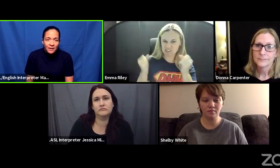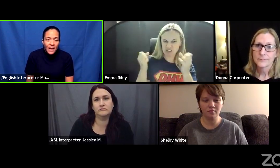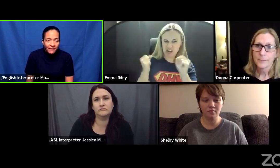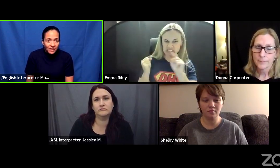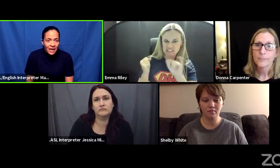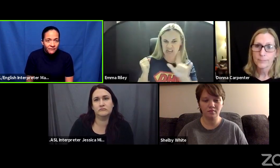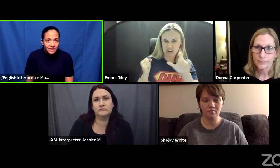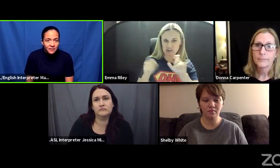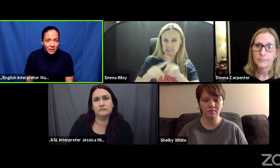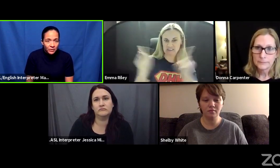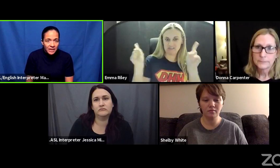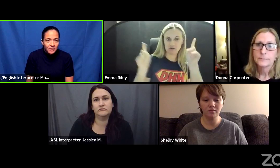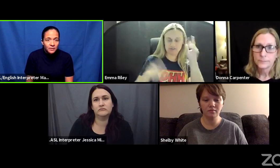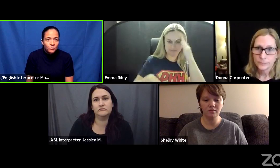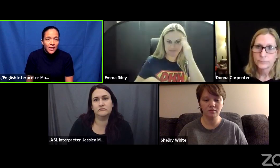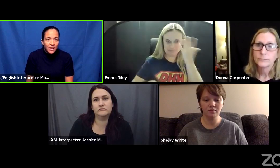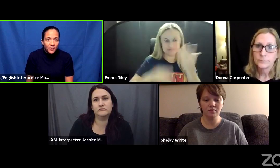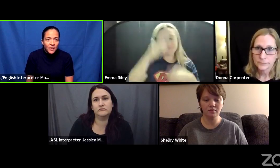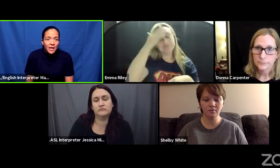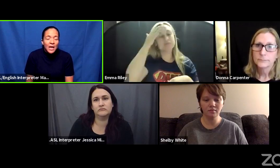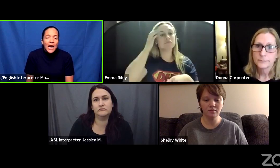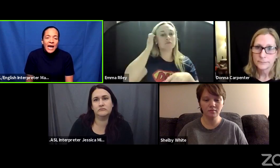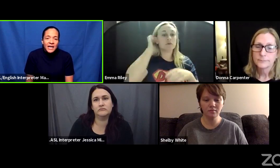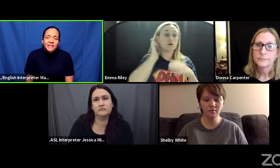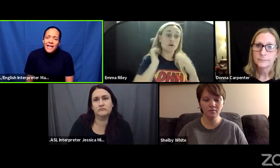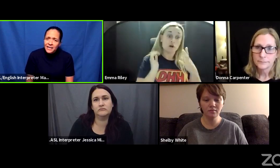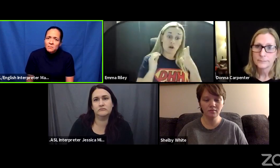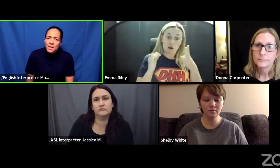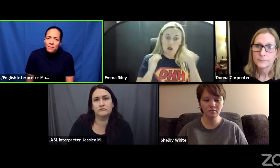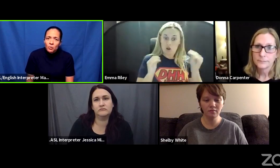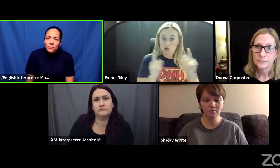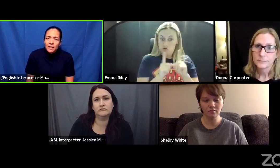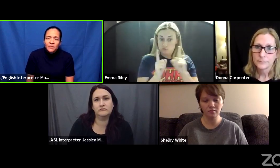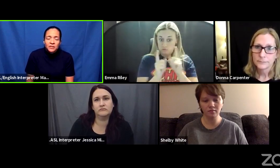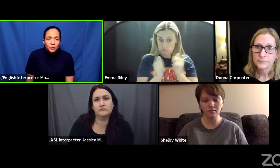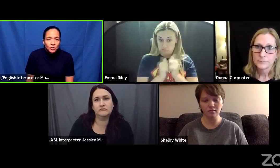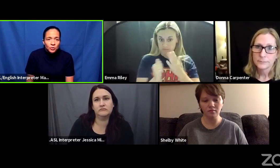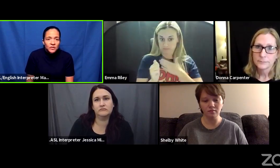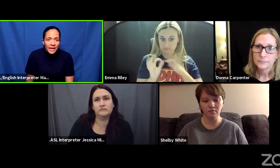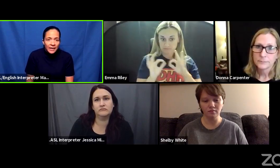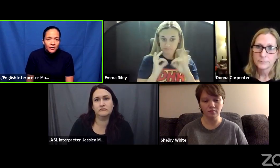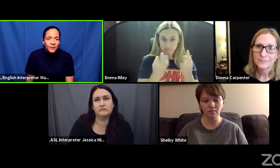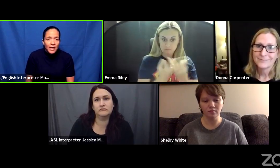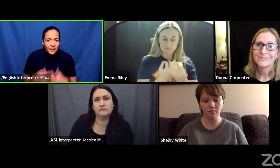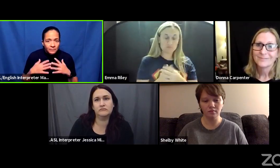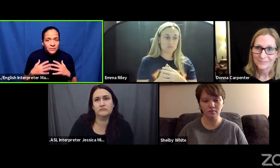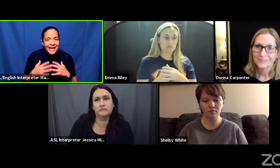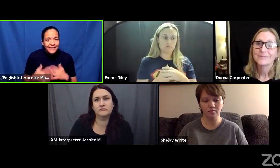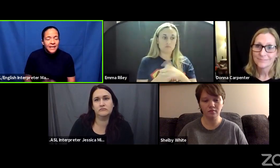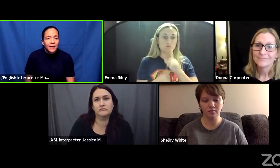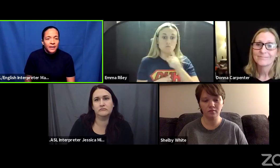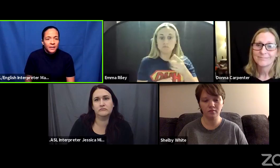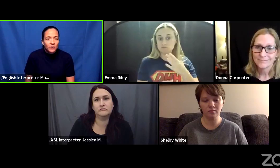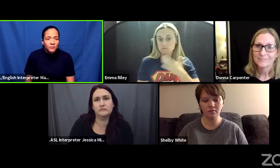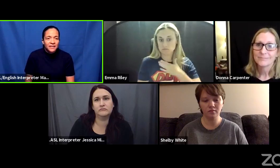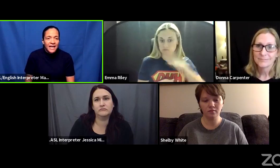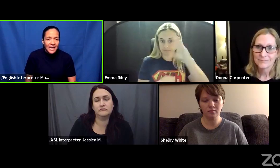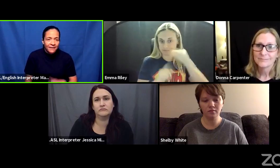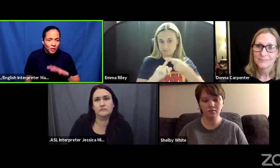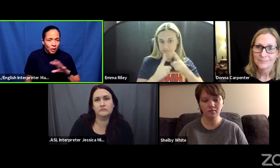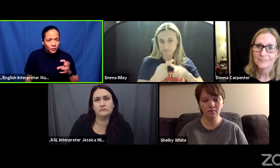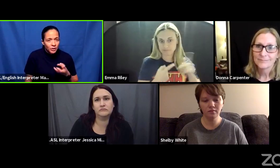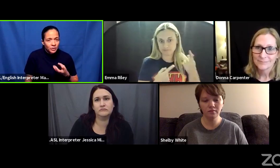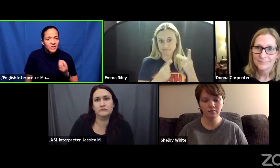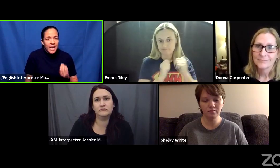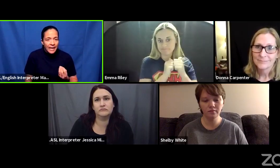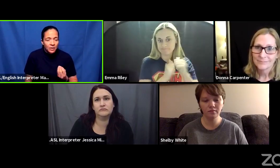I've have a lot of experience with, and it takes me a moment if it's a new signer that I'm tactiling with because I